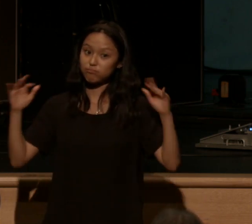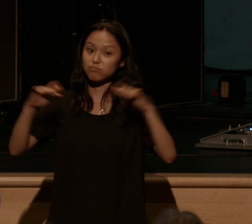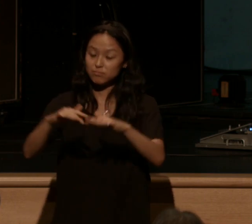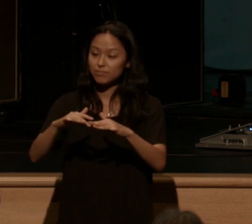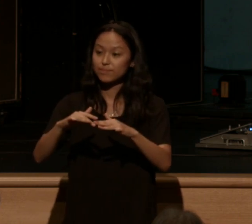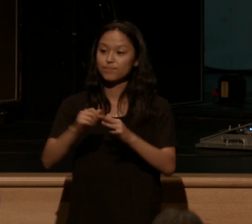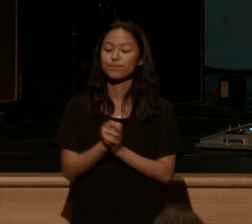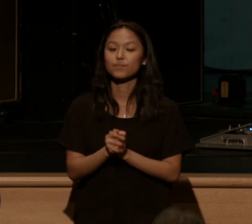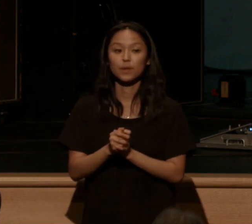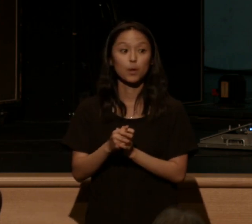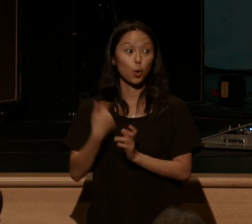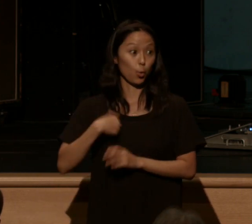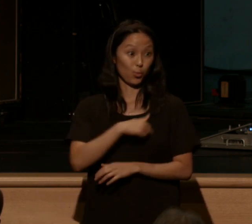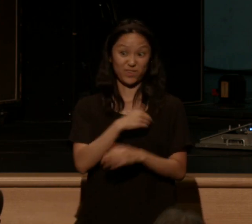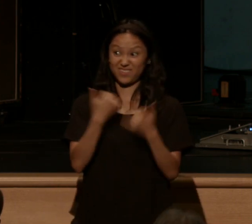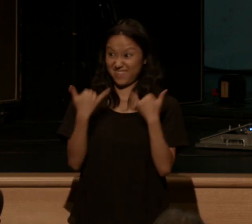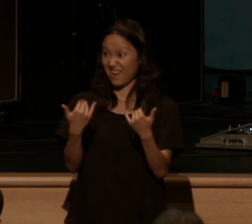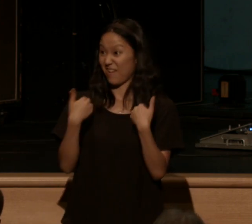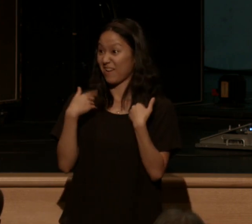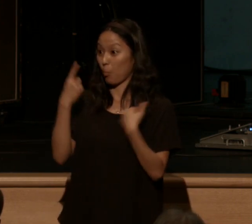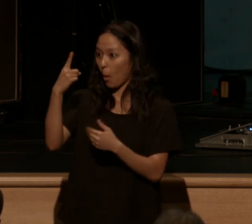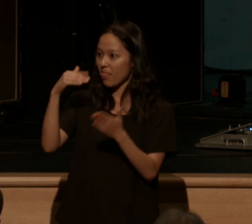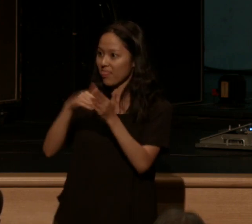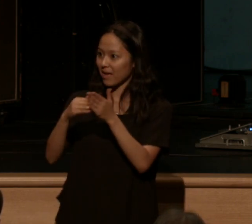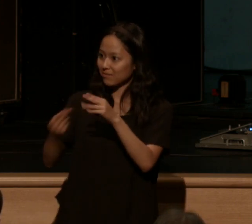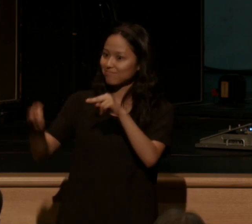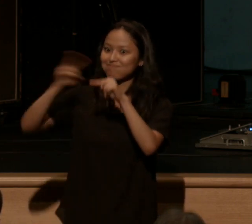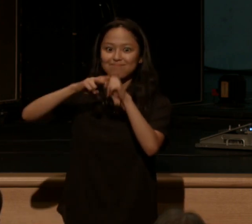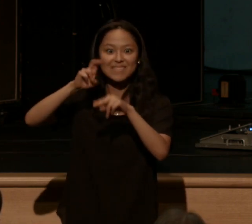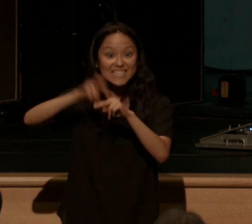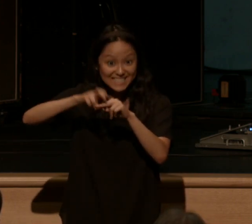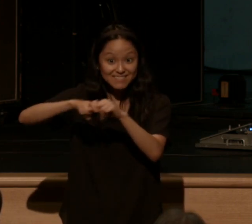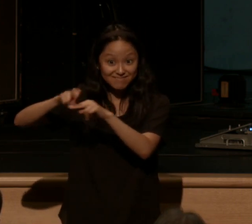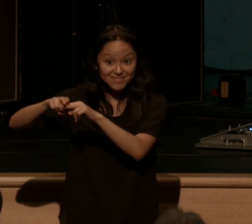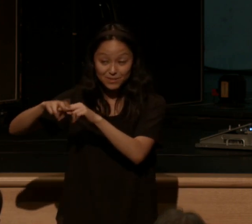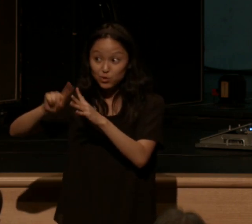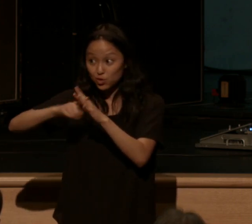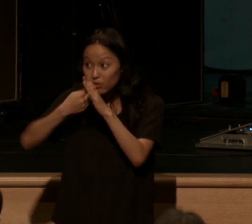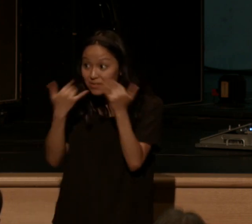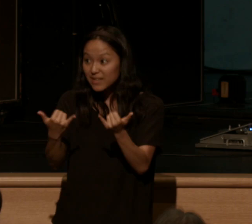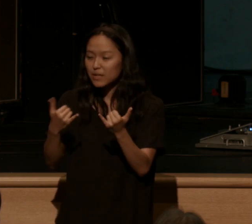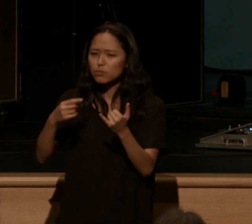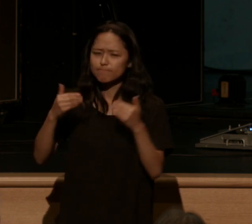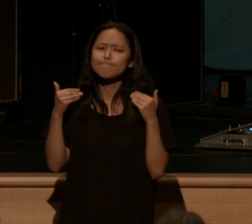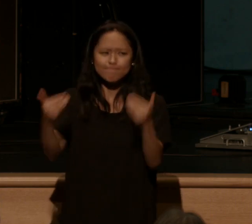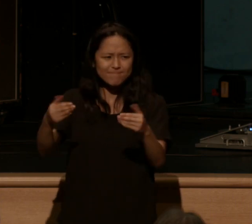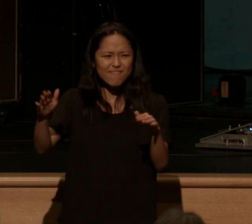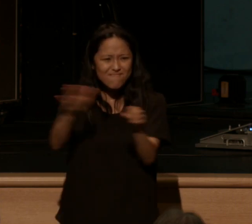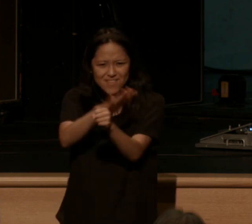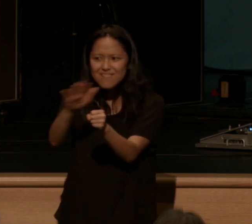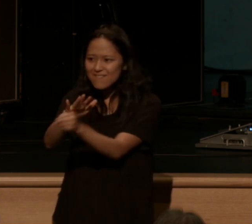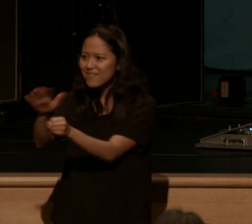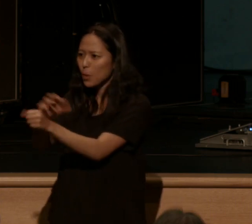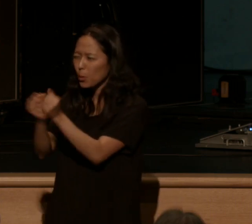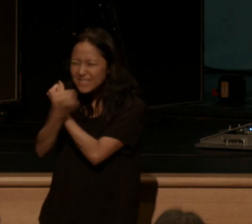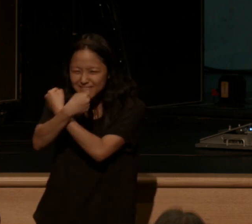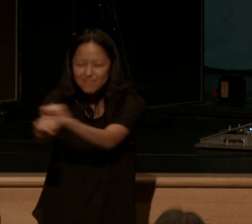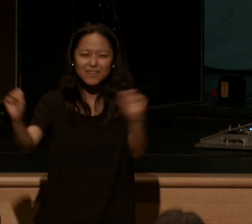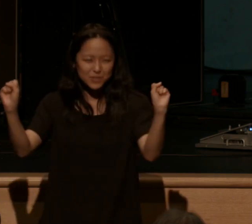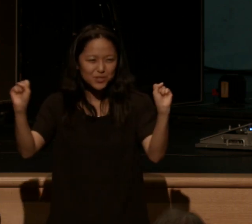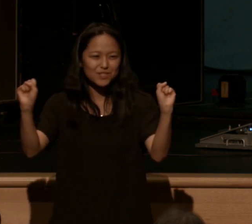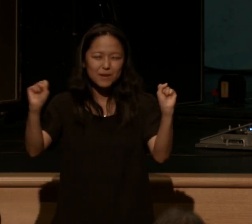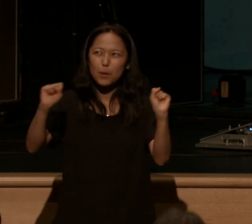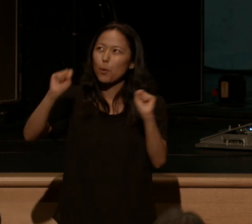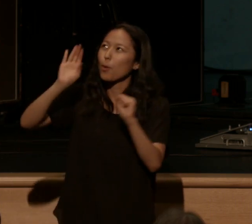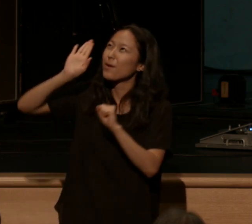in our place. We have 1,000 more seats now, starting today, technically. Let's fill them with salvation